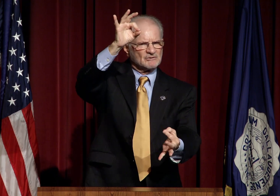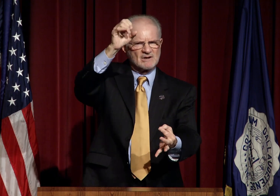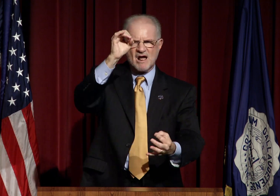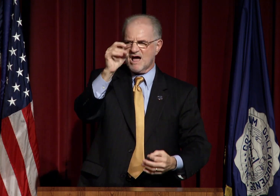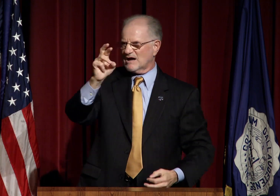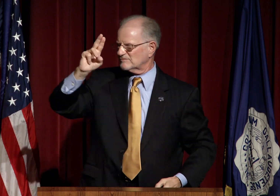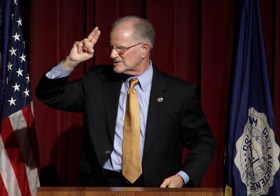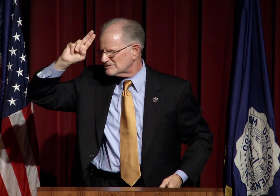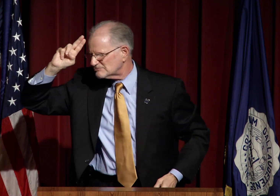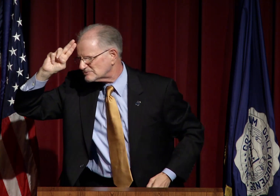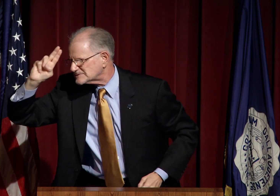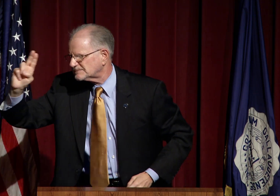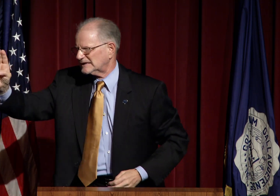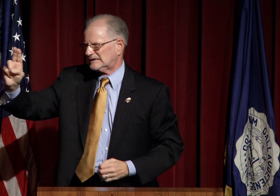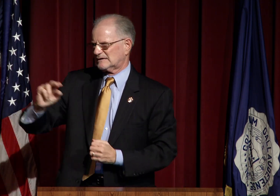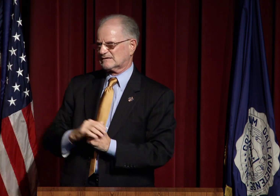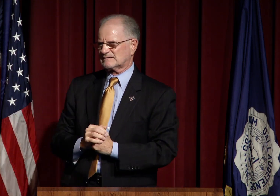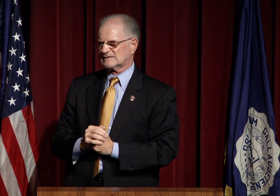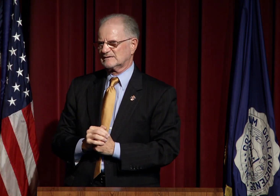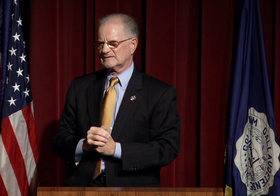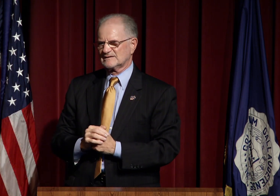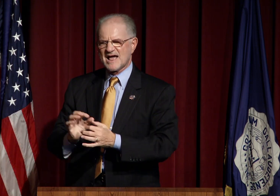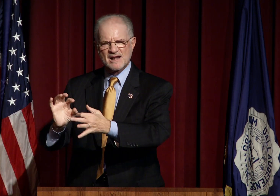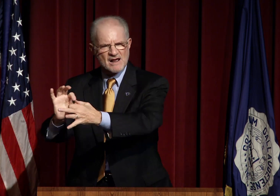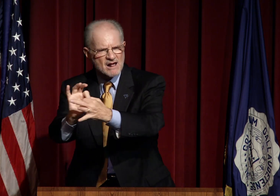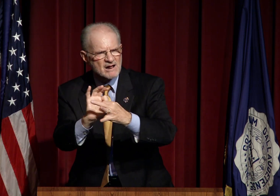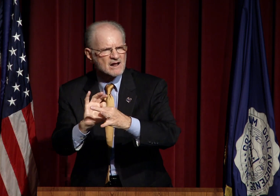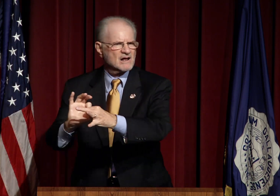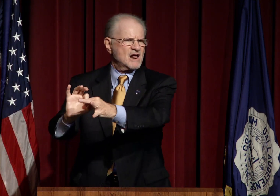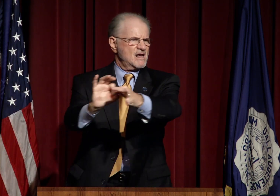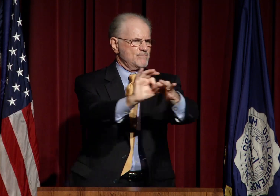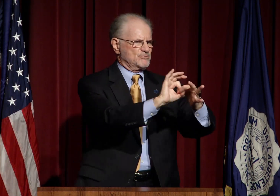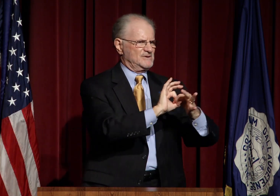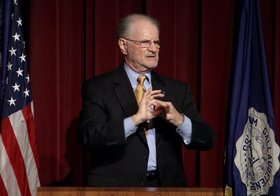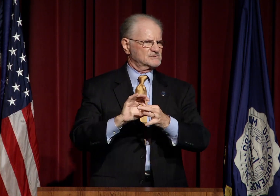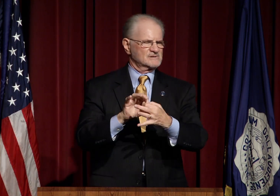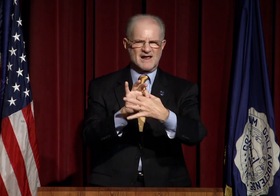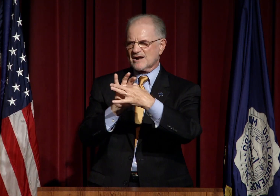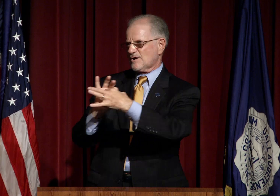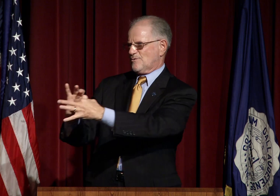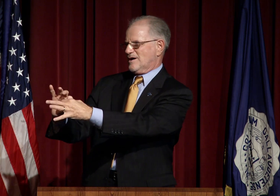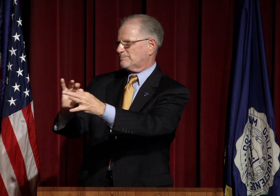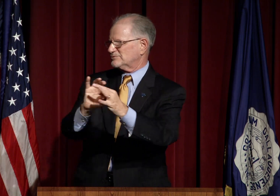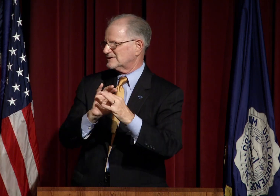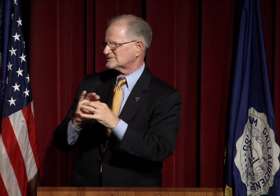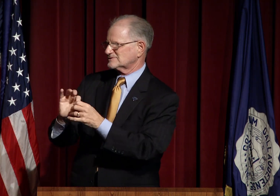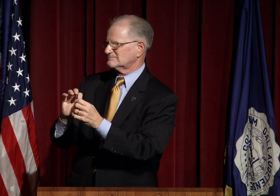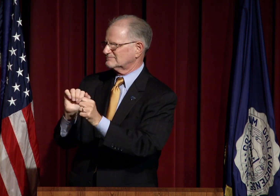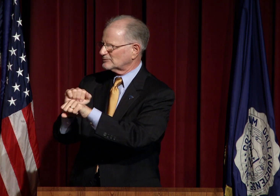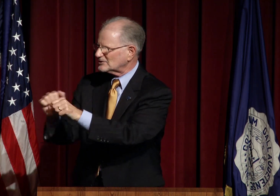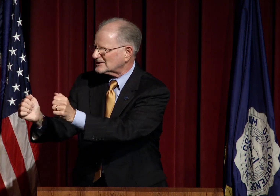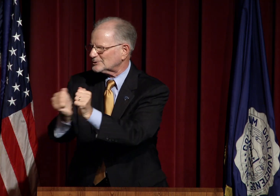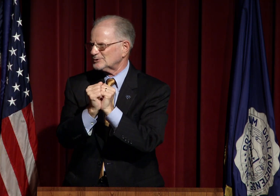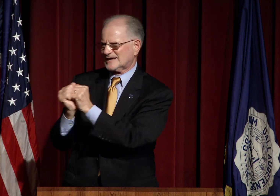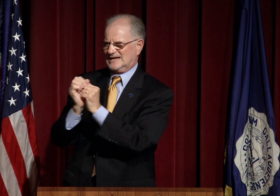this time together and speak to the spirit of the university, the spirit of collaboration that we